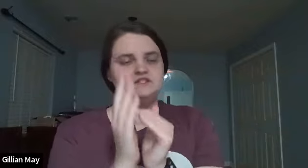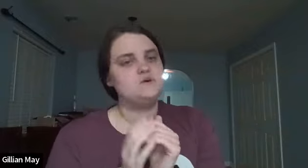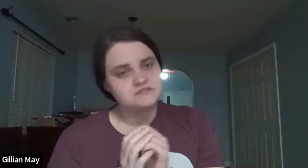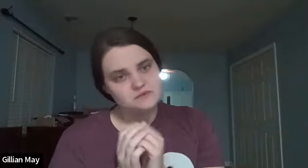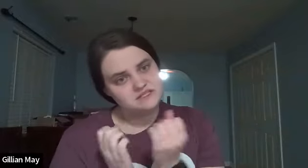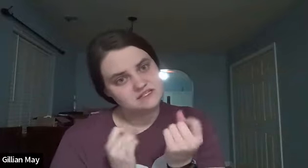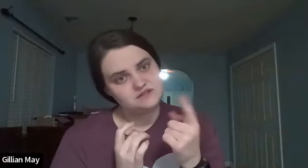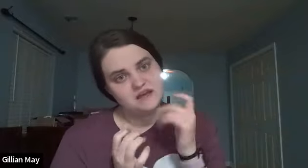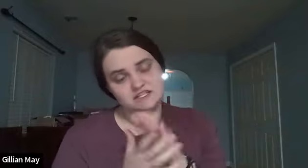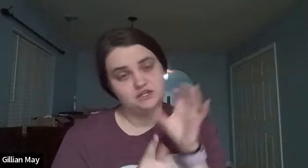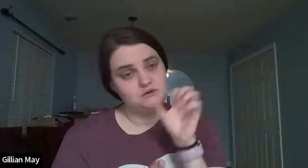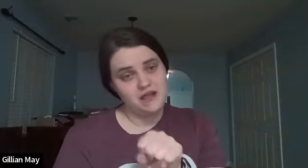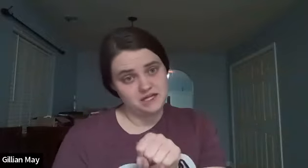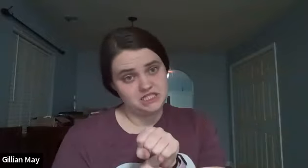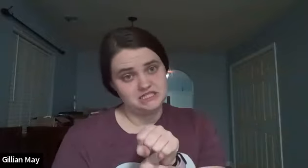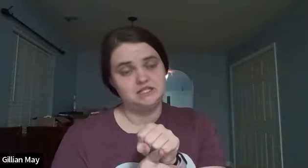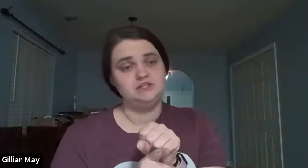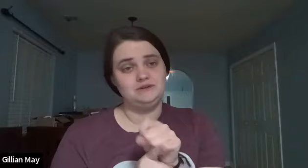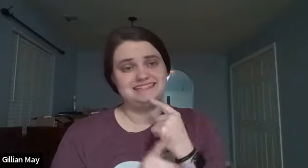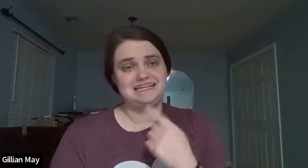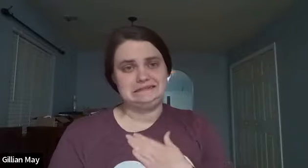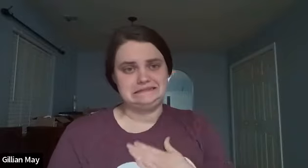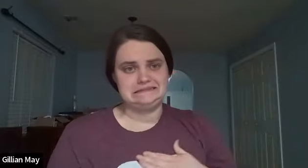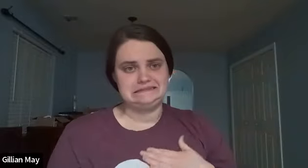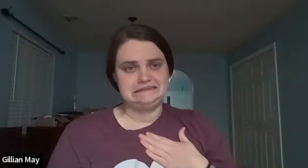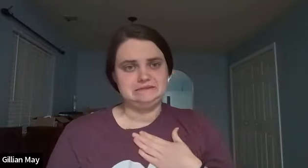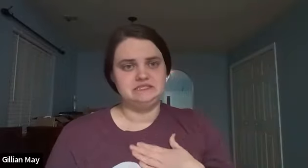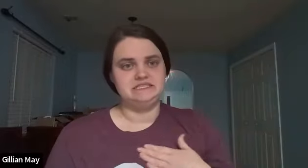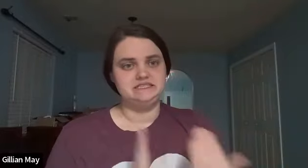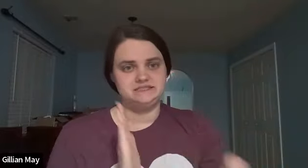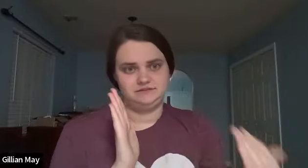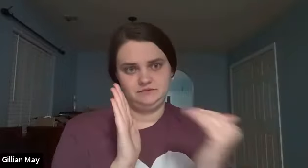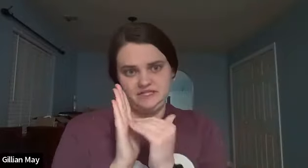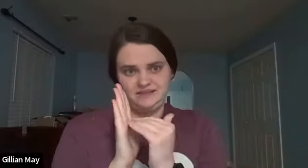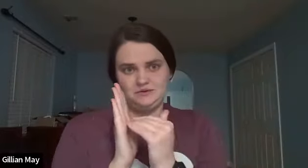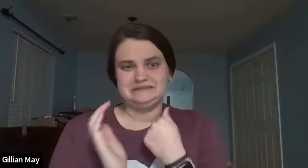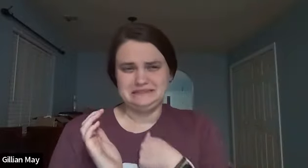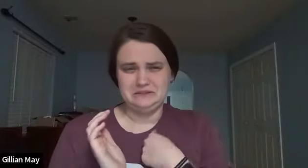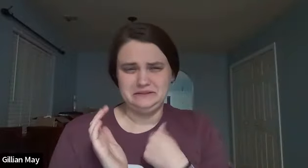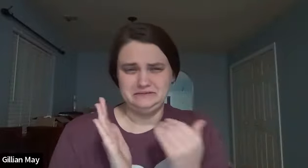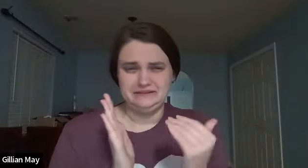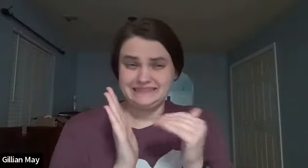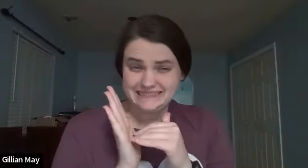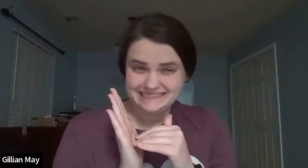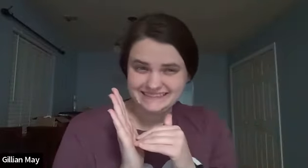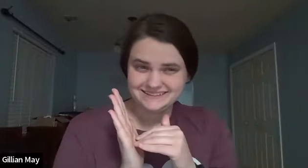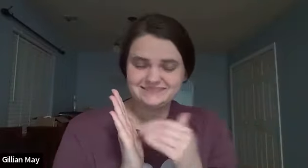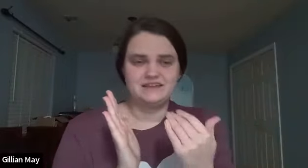So if someone signs too fast and you don't catch it, you can say, please repeat, or sorry, again, that kind